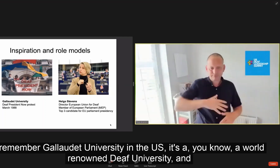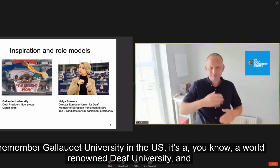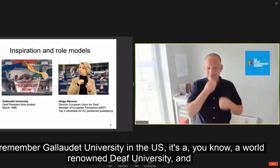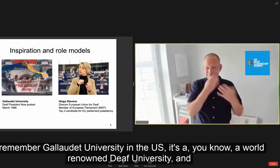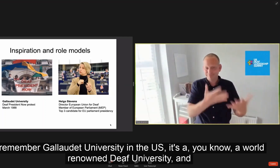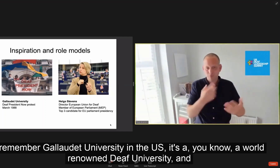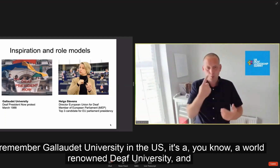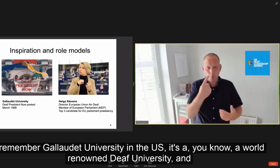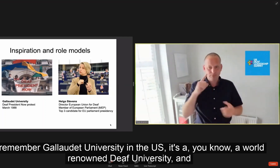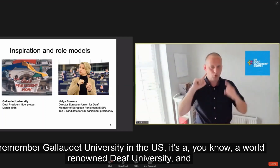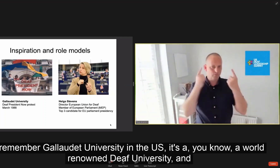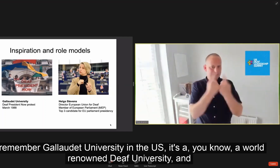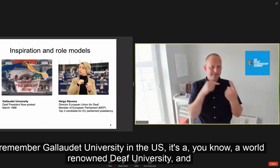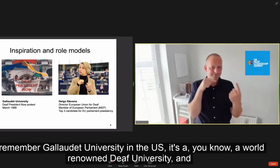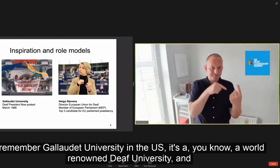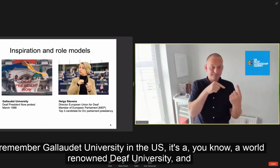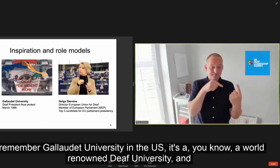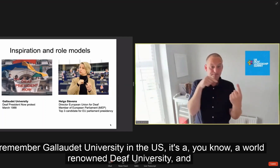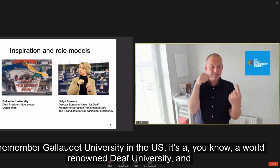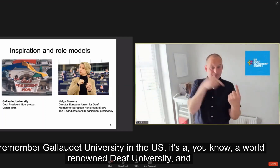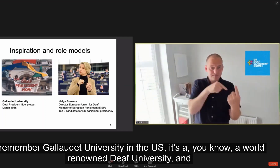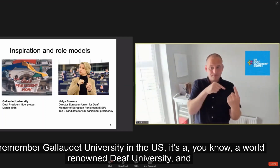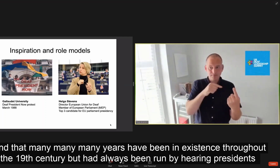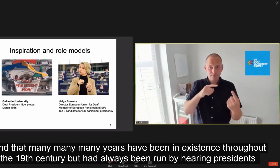deaf university, and